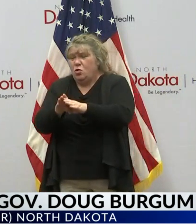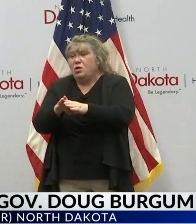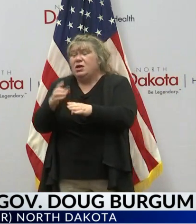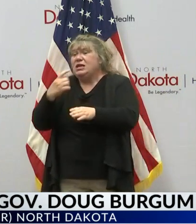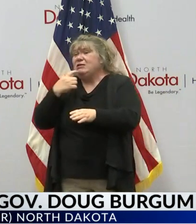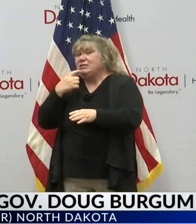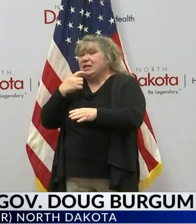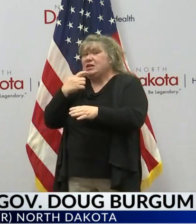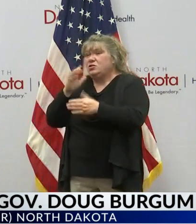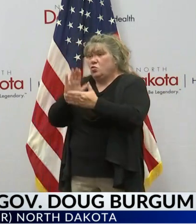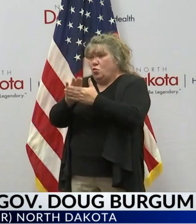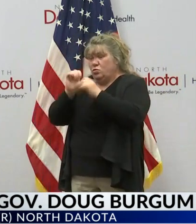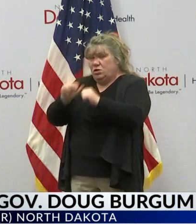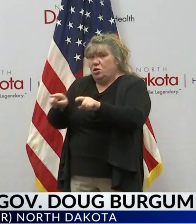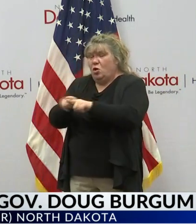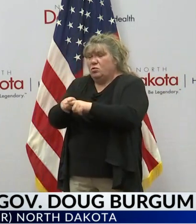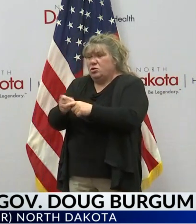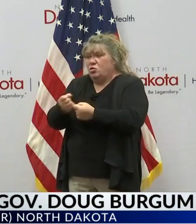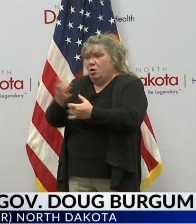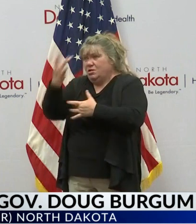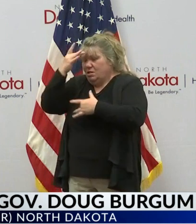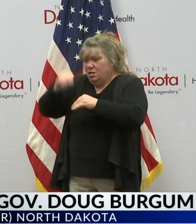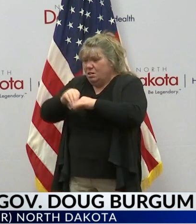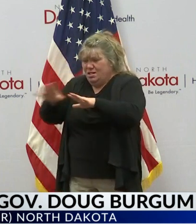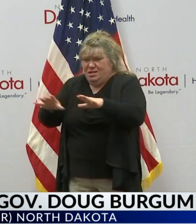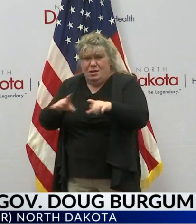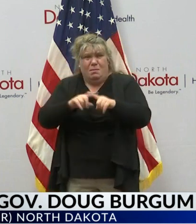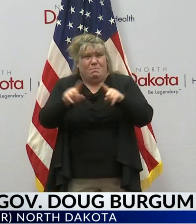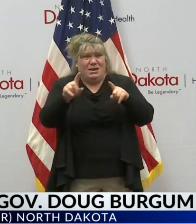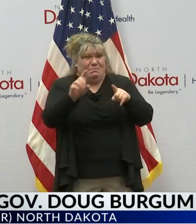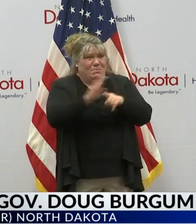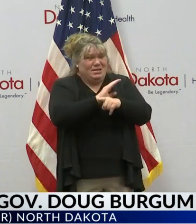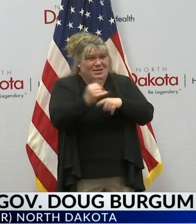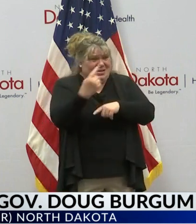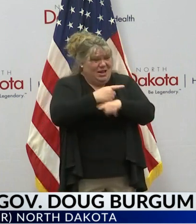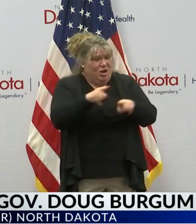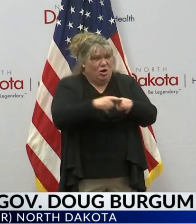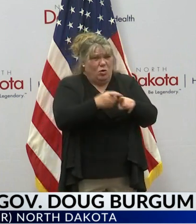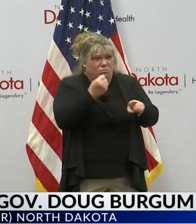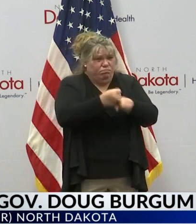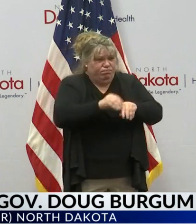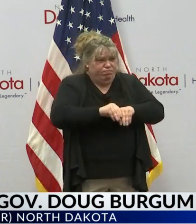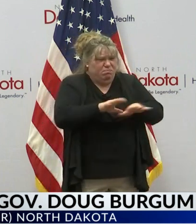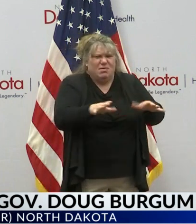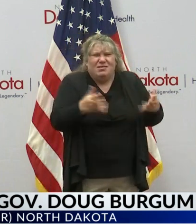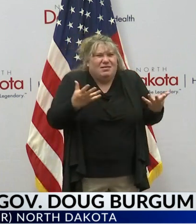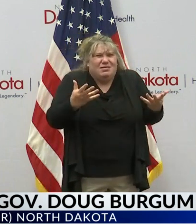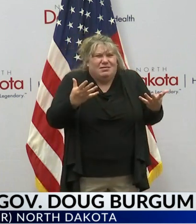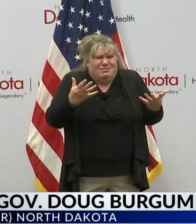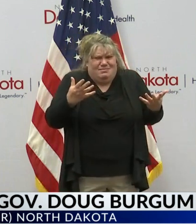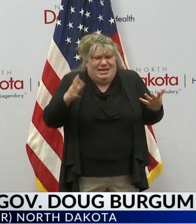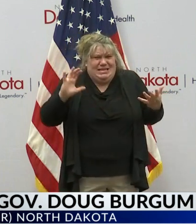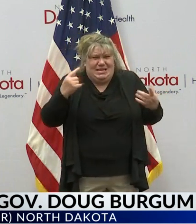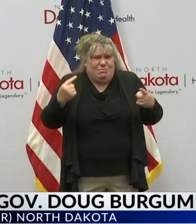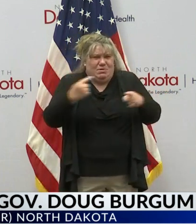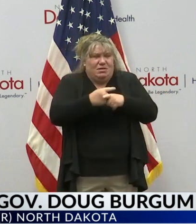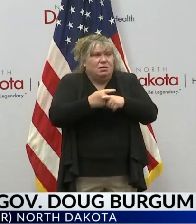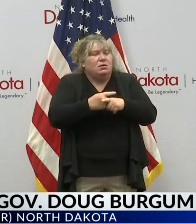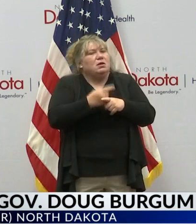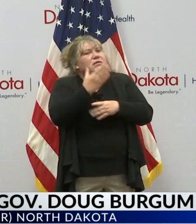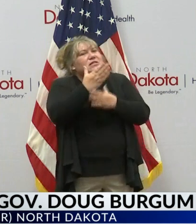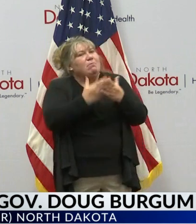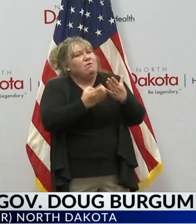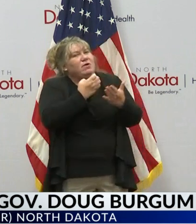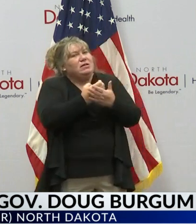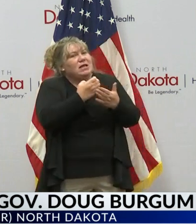Street is reactivated earlier today. Wondering where the logic is and the consistency. Well, some of it has to do with economic